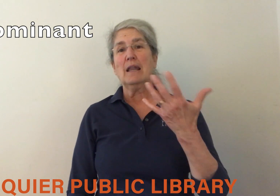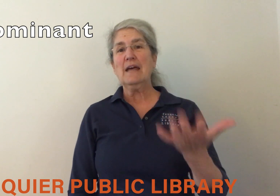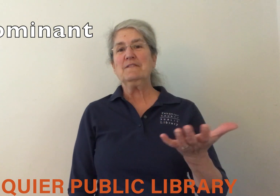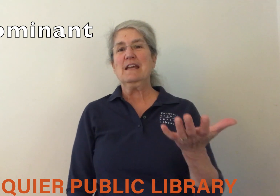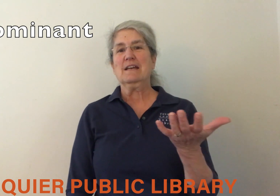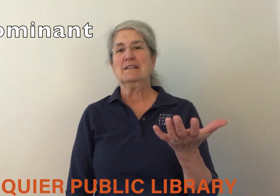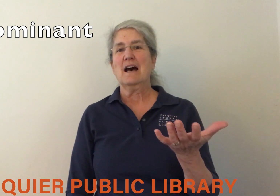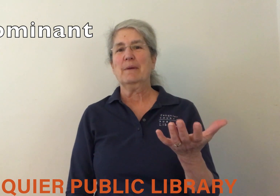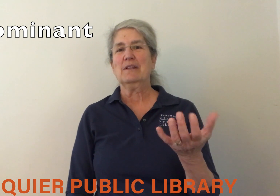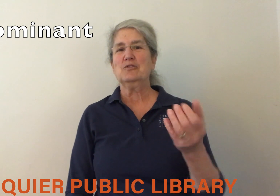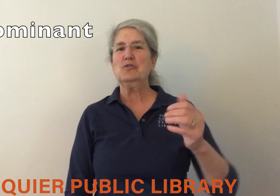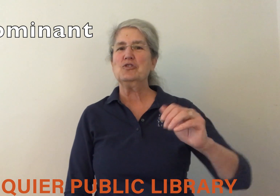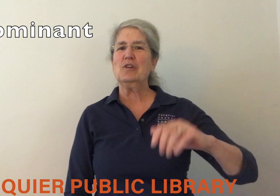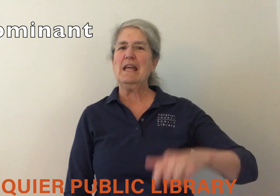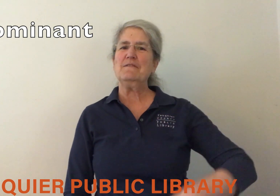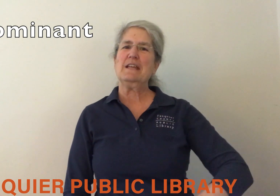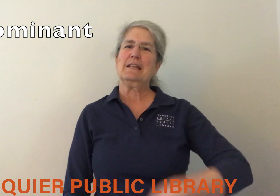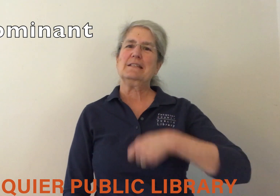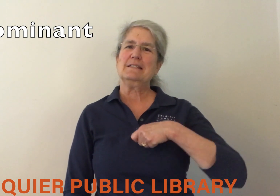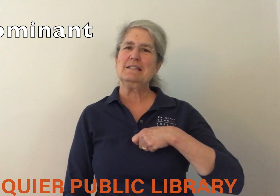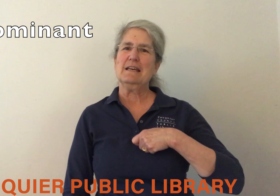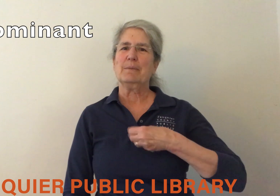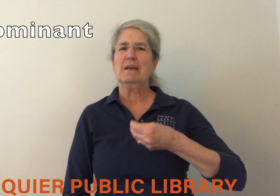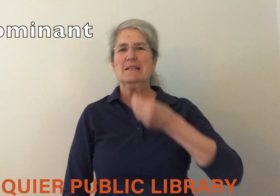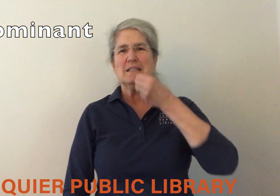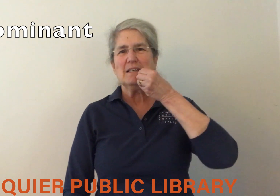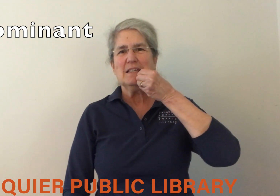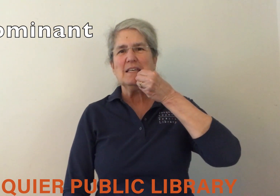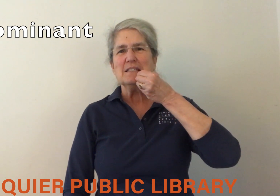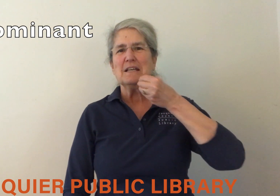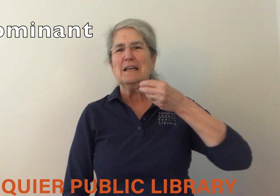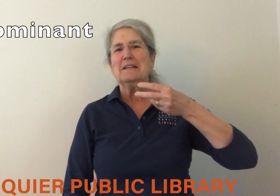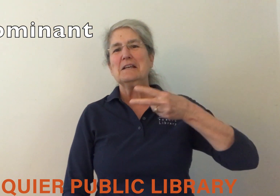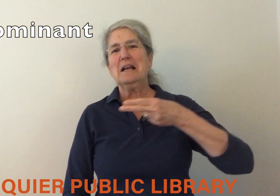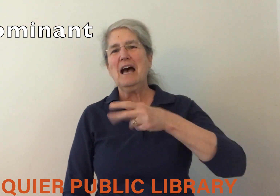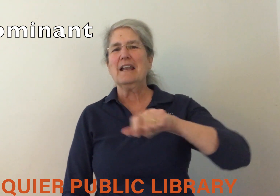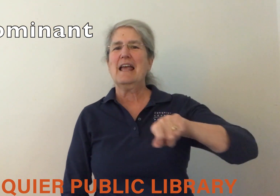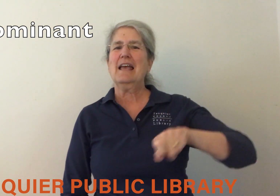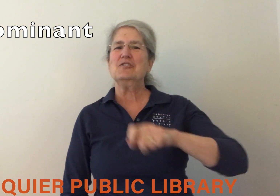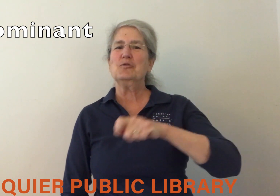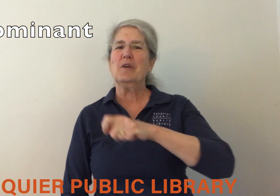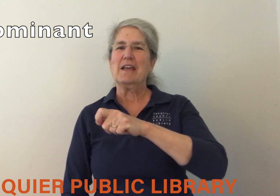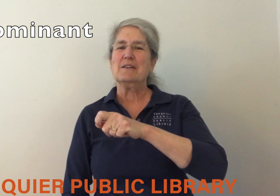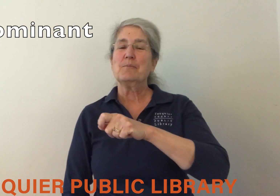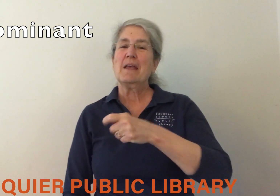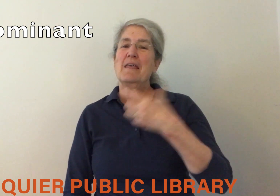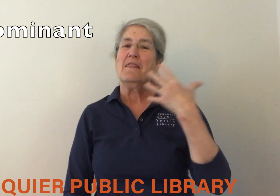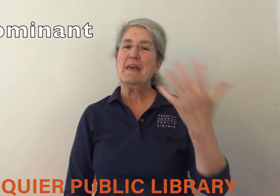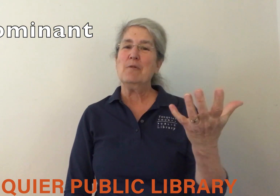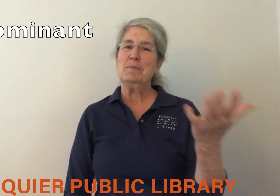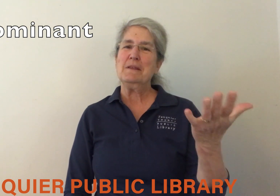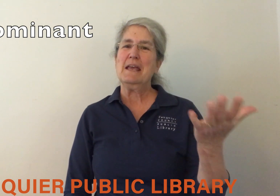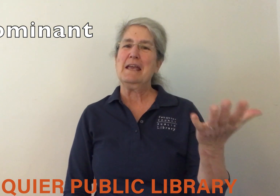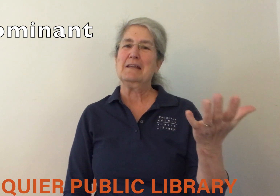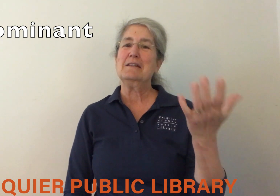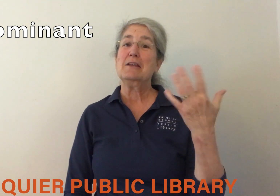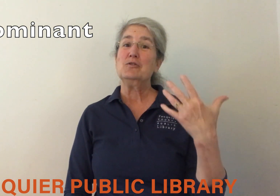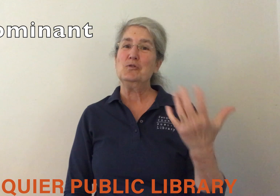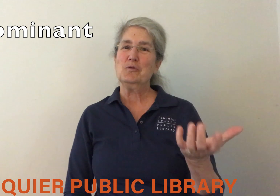left hand dominant. You use your left hand to zip, to eat, to cut, and to write. That would be the hand that you use